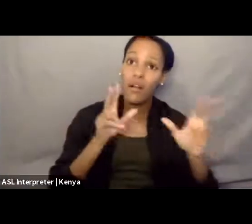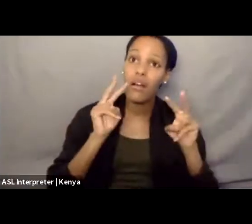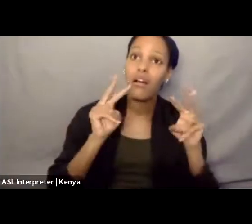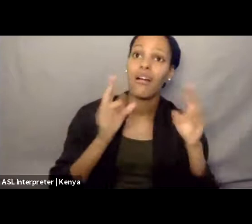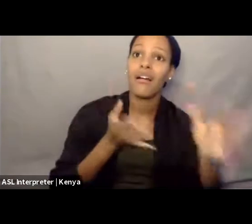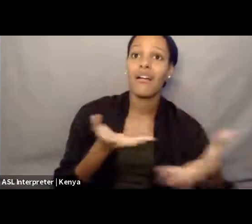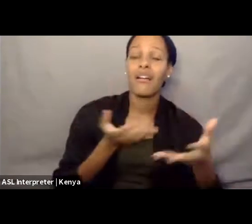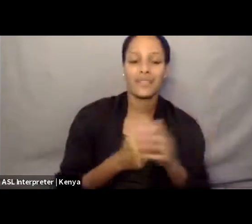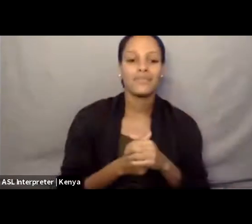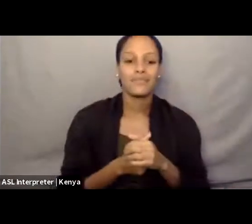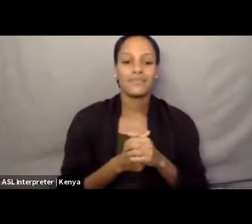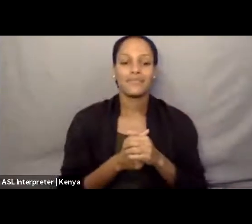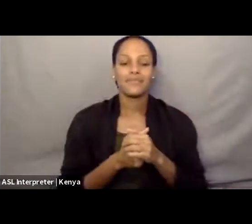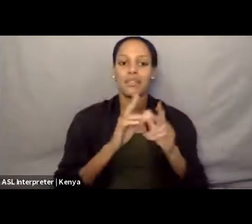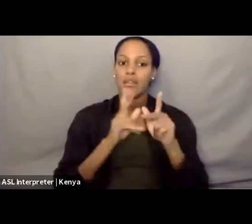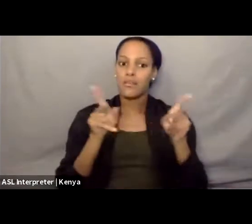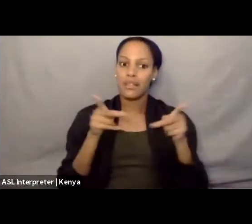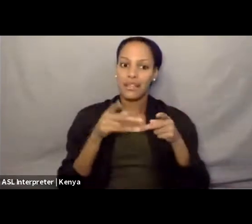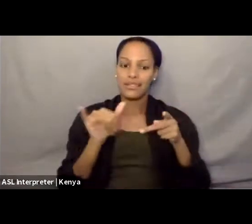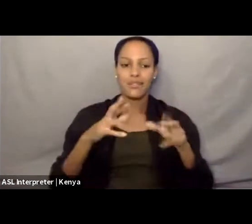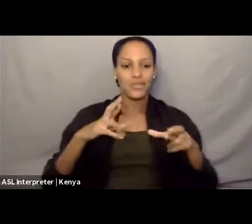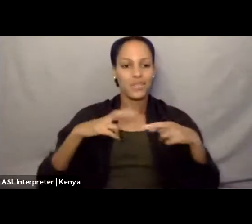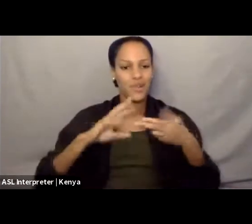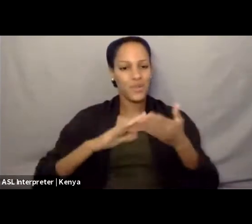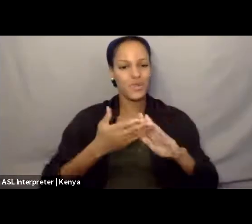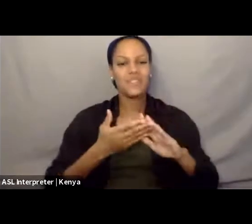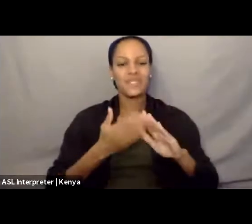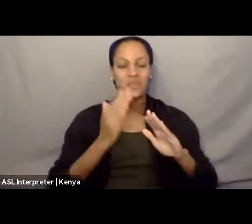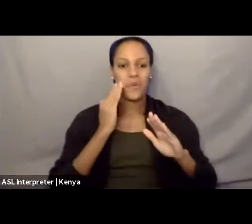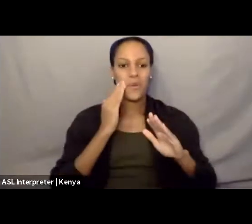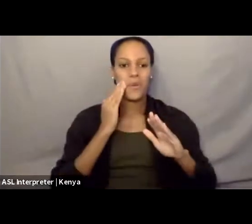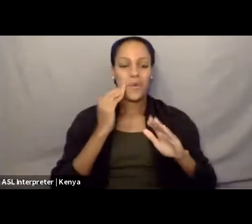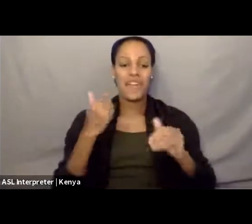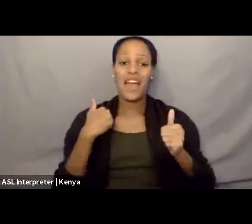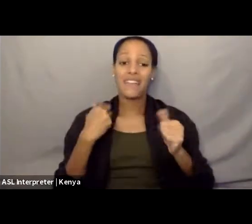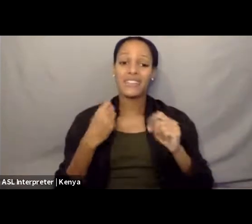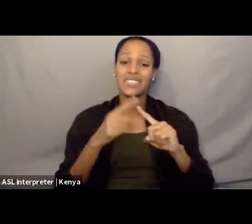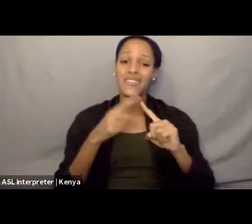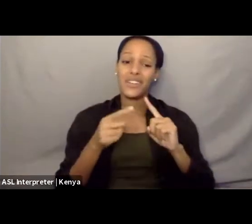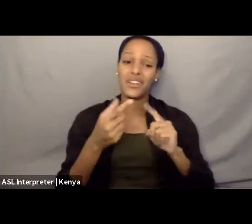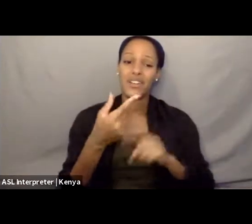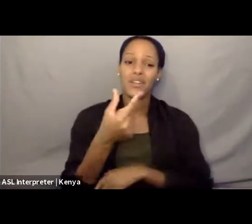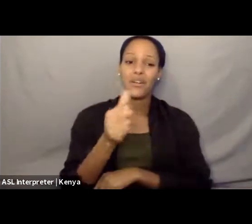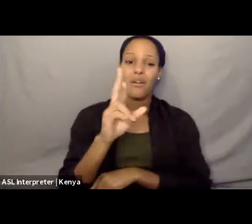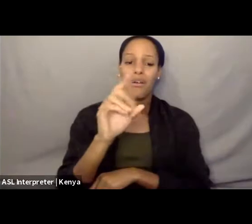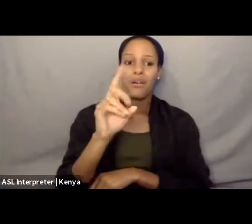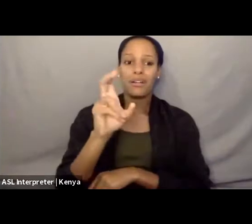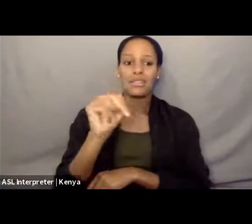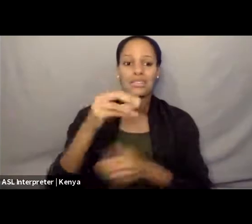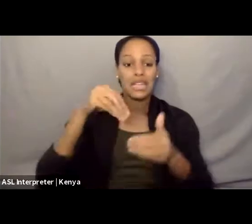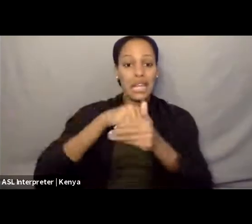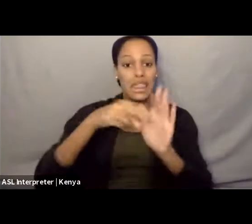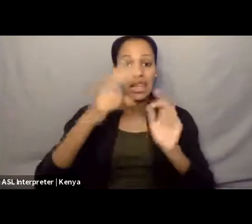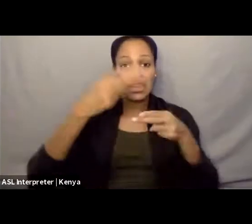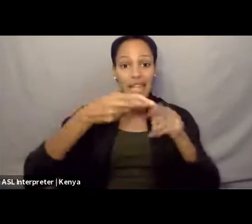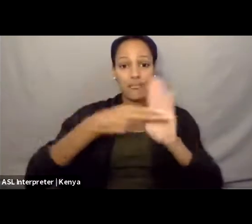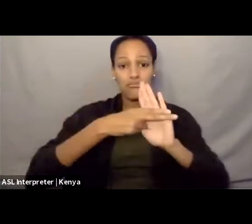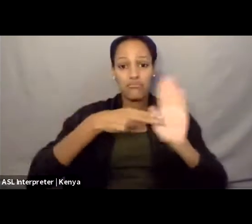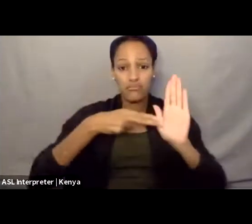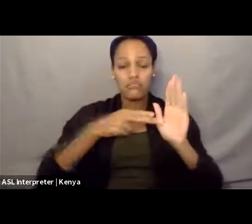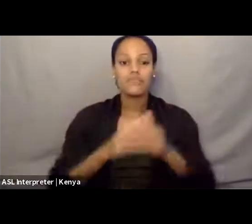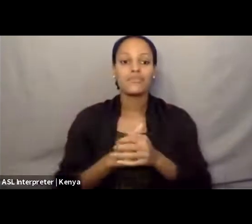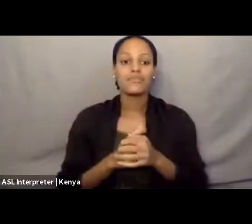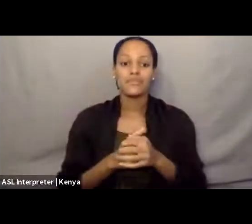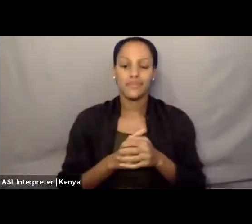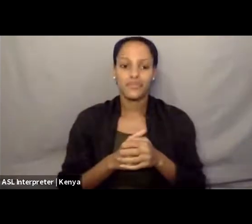place, like so many retirement communities, has gardens in the name. It shares that nomenclatural